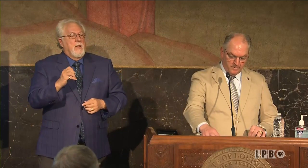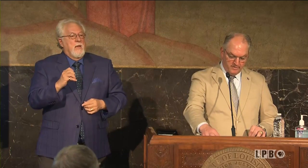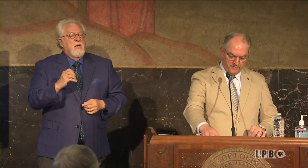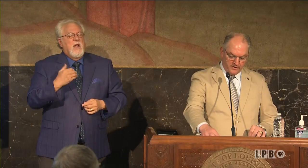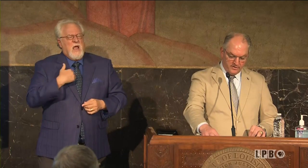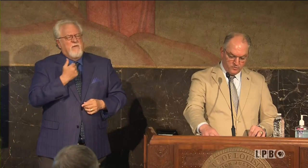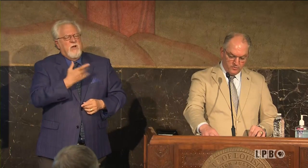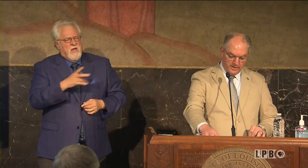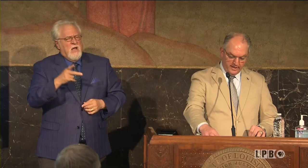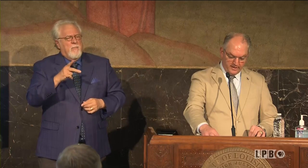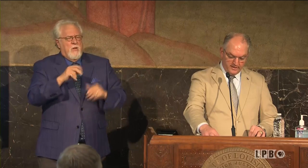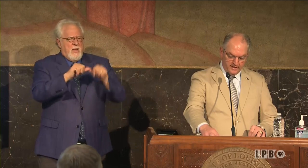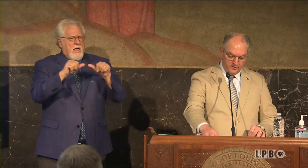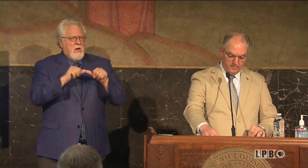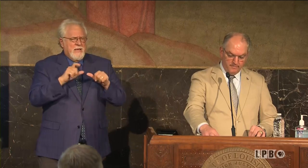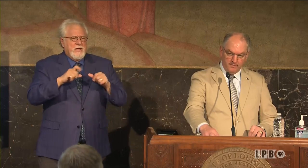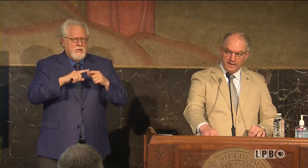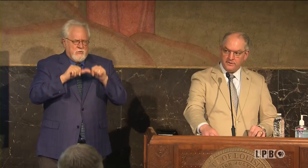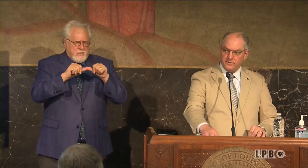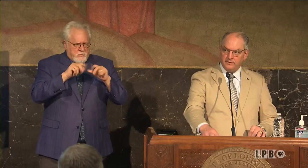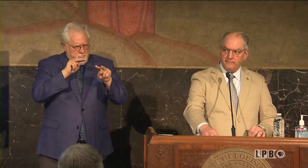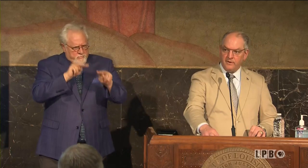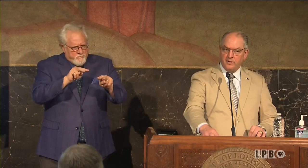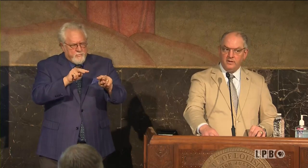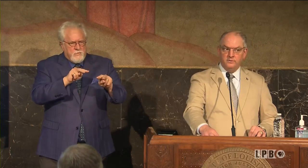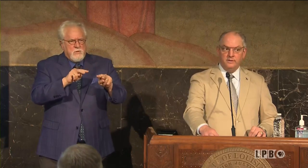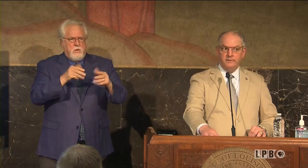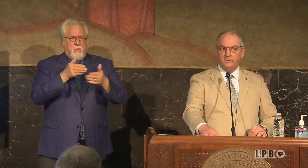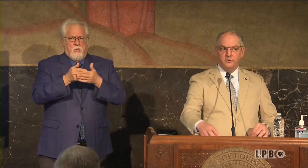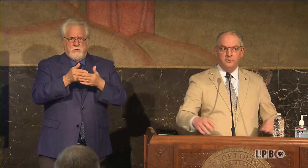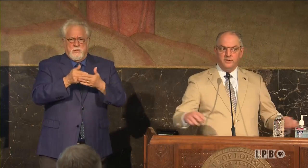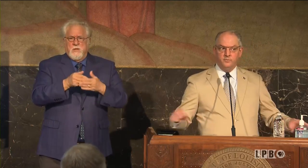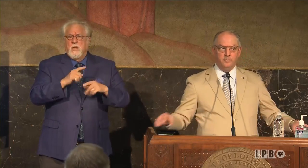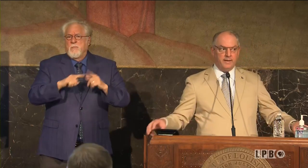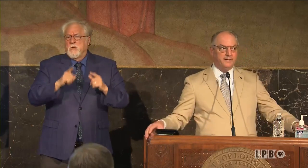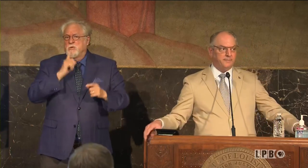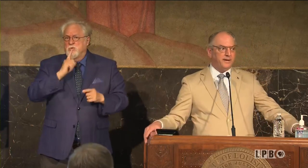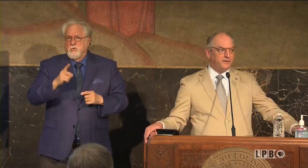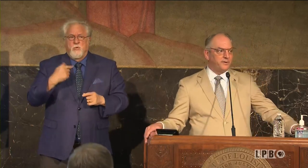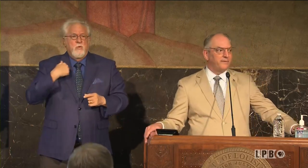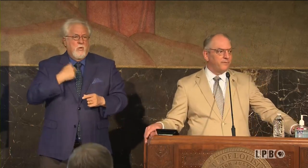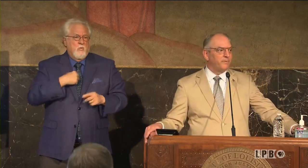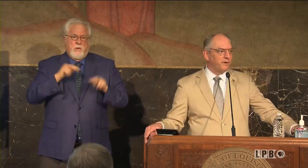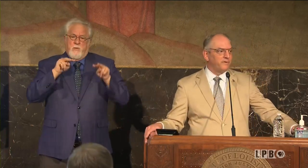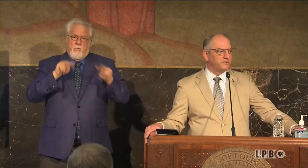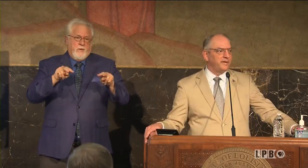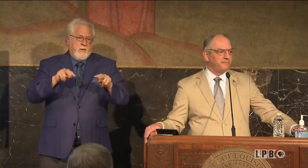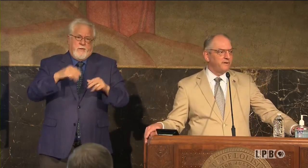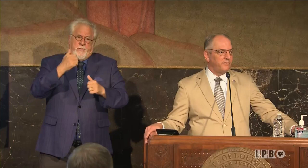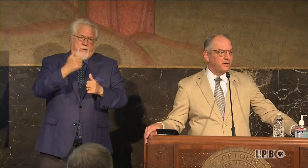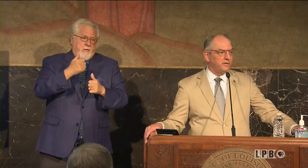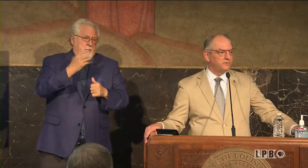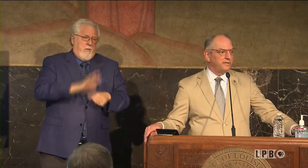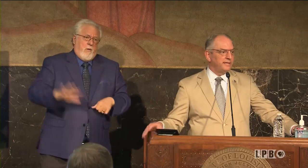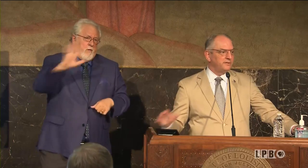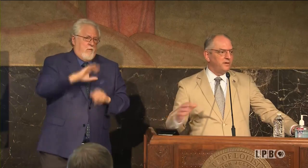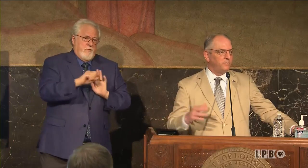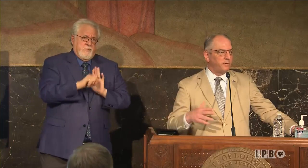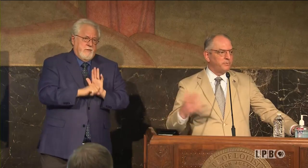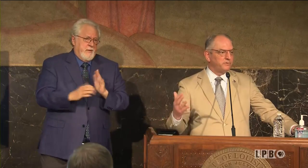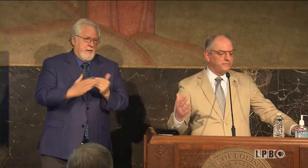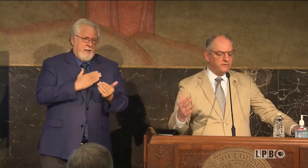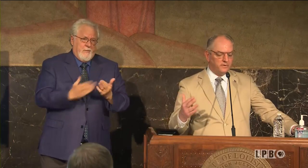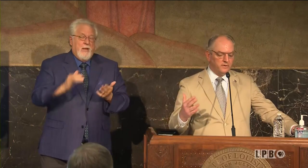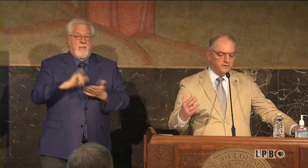are a couple of areas where we need to continue to monitor very closely, but the truth is we plan to monitor every part of our state very, very closely. That's the